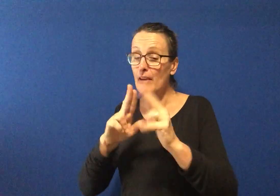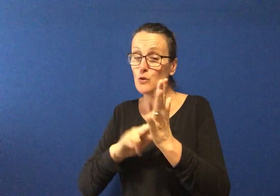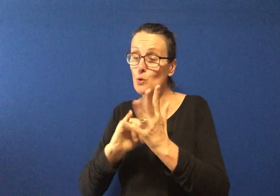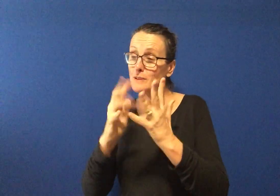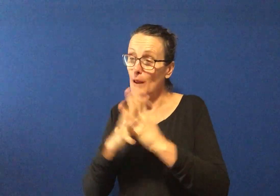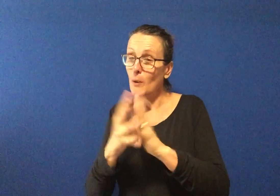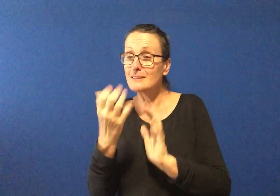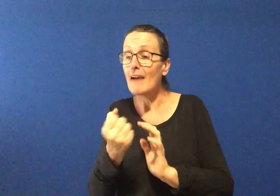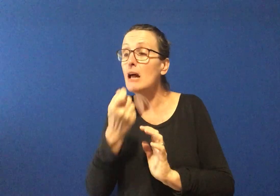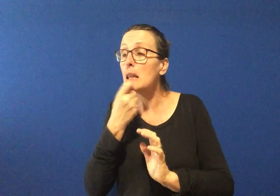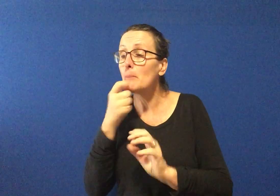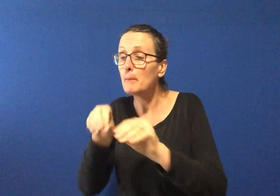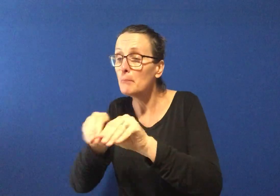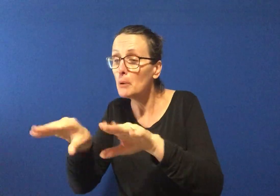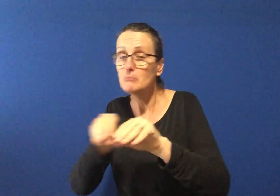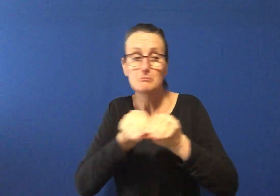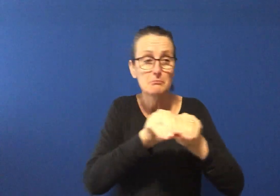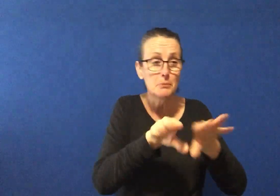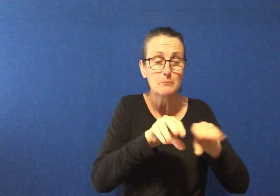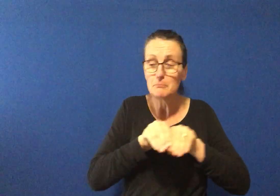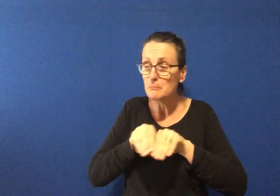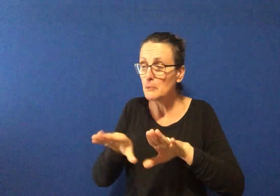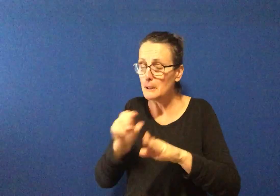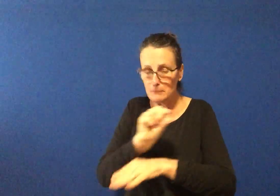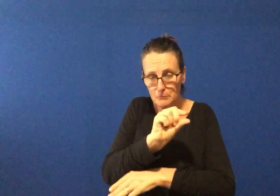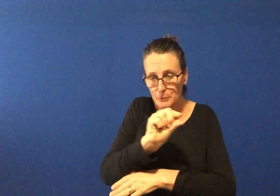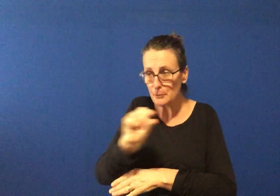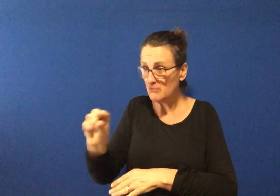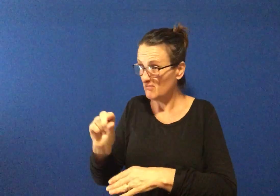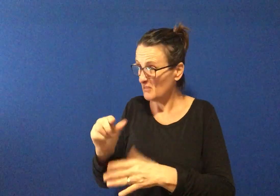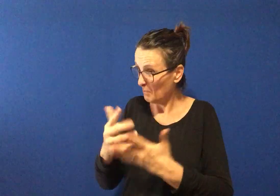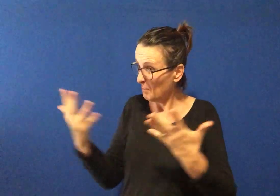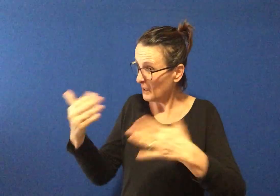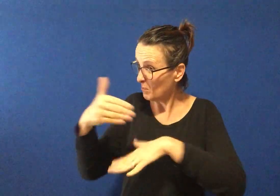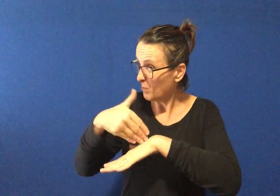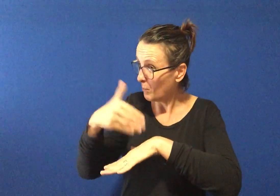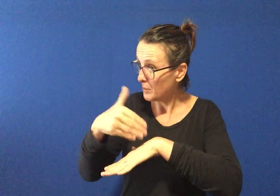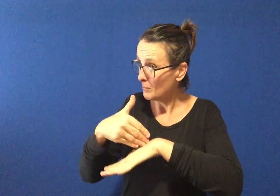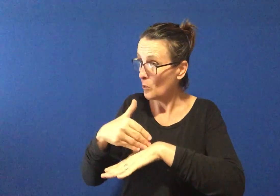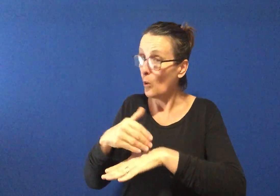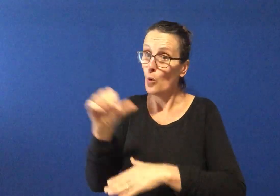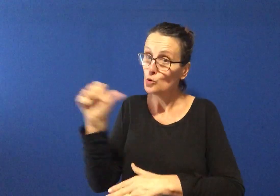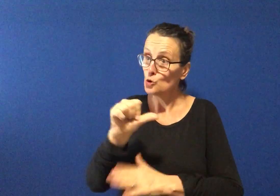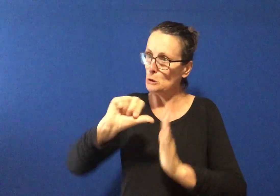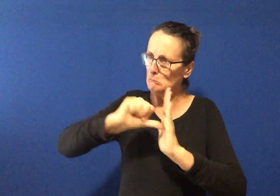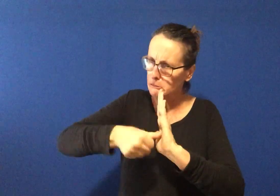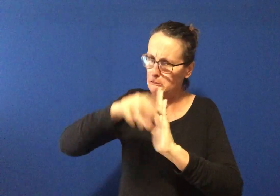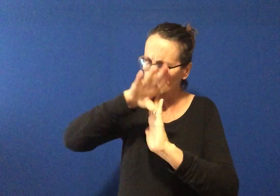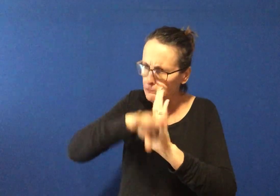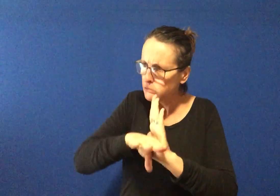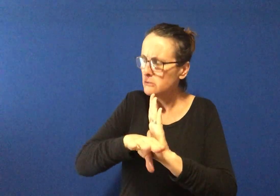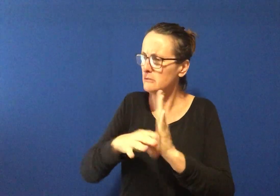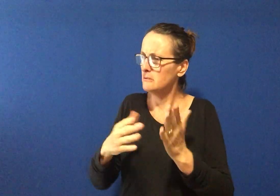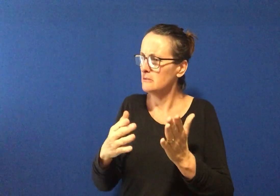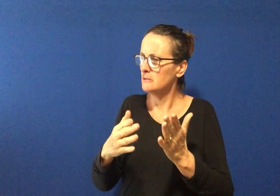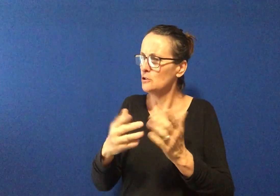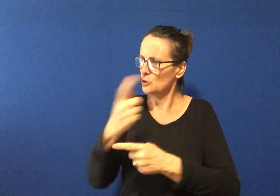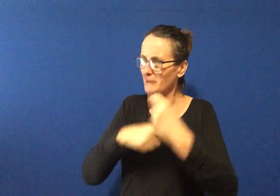has a steady rate of low numbers? Like, is it really worth going to quite hard measures just to bring down